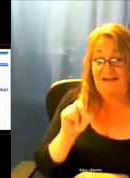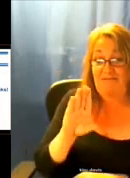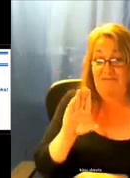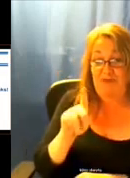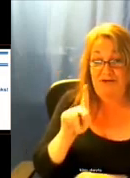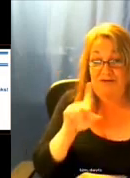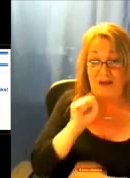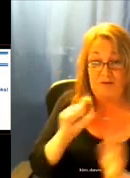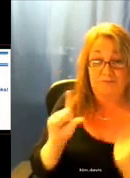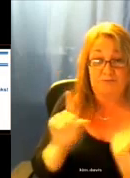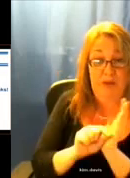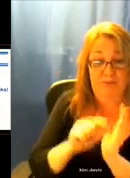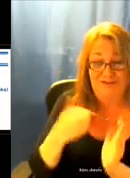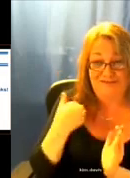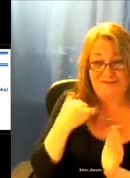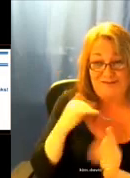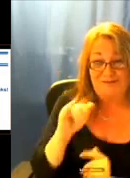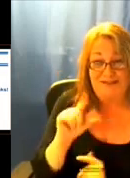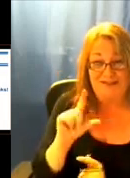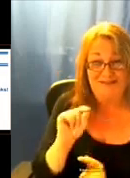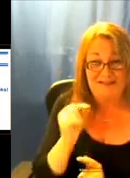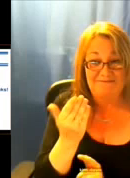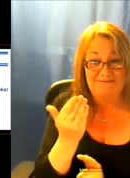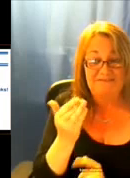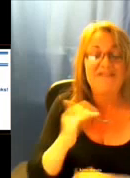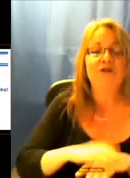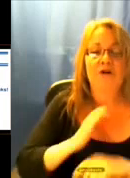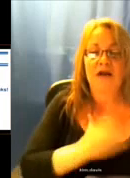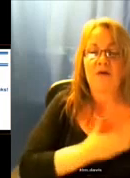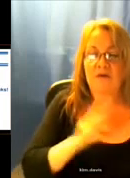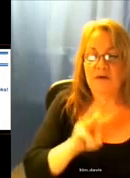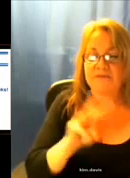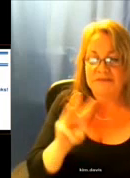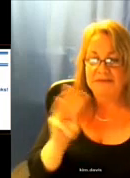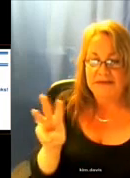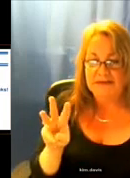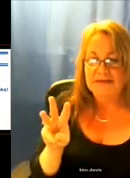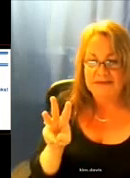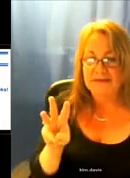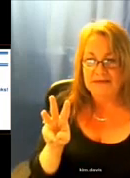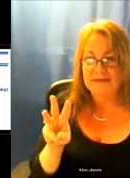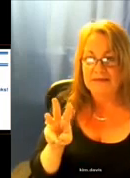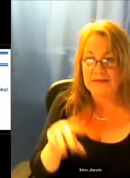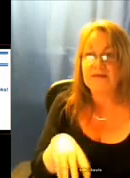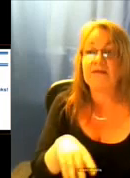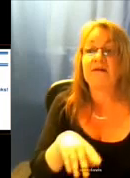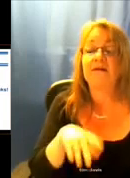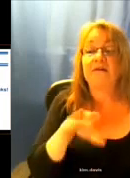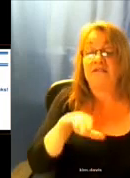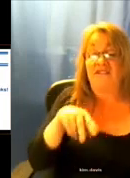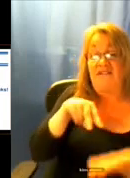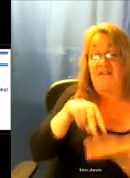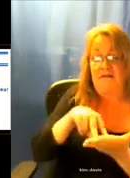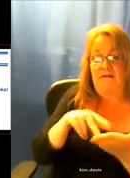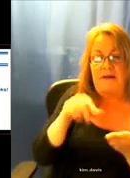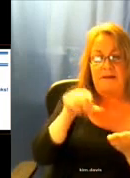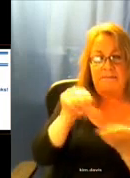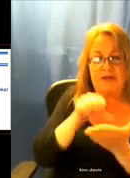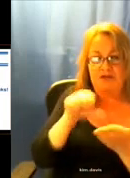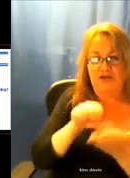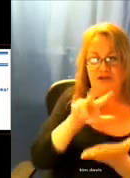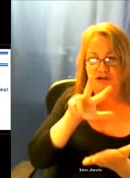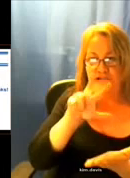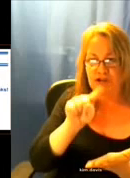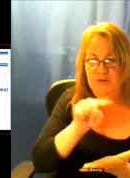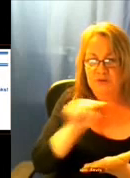So with our webinar, and that was back in July of 2015, the